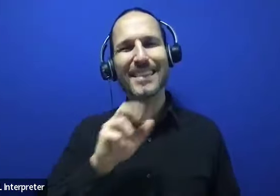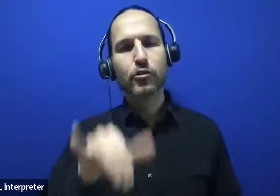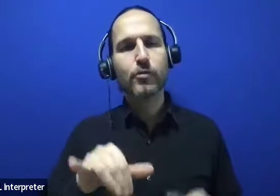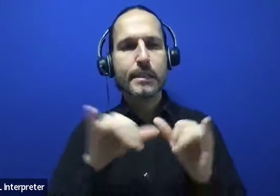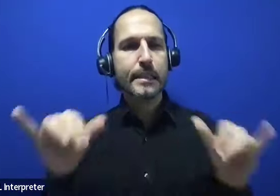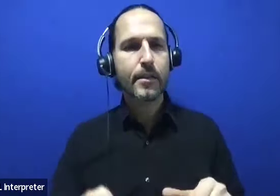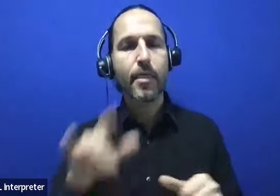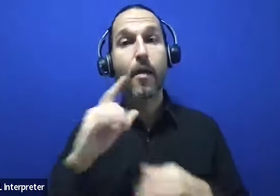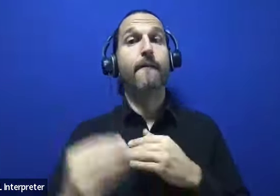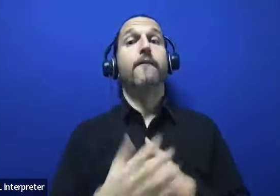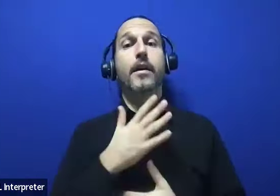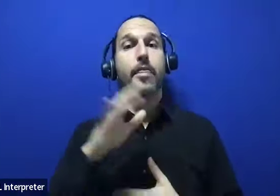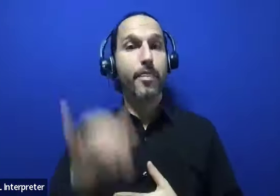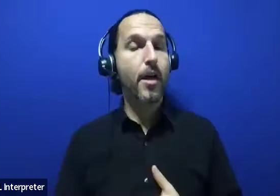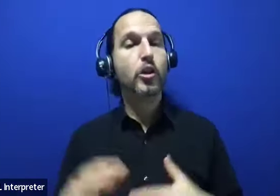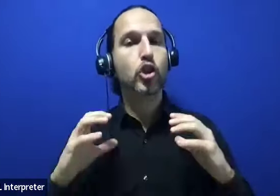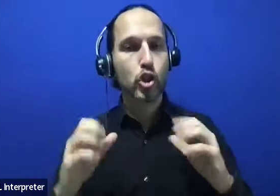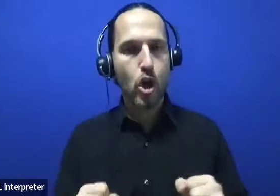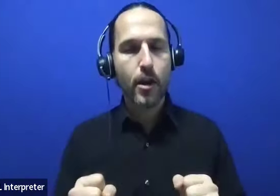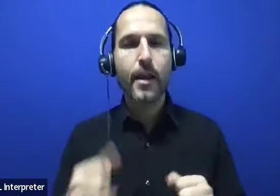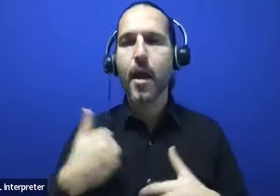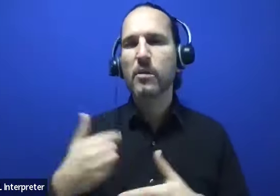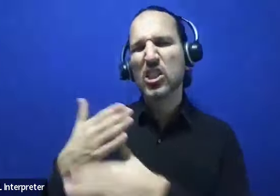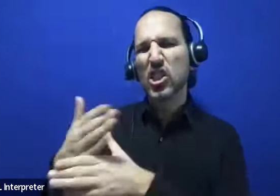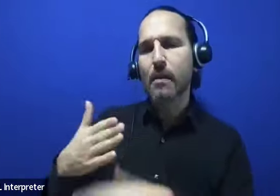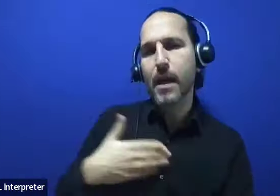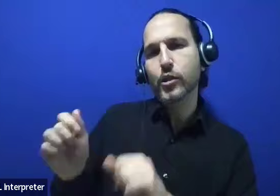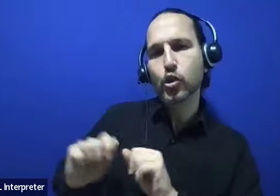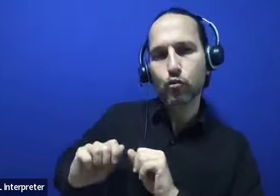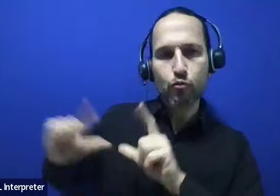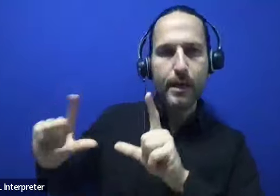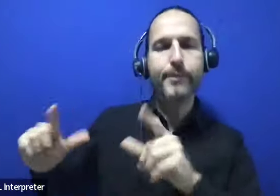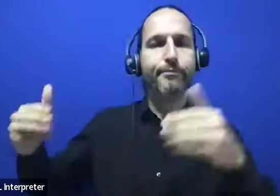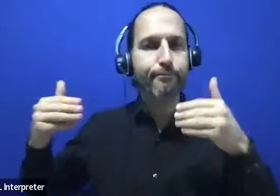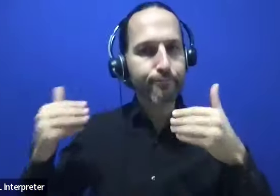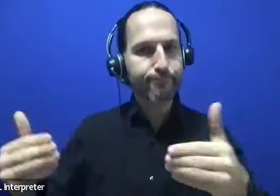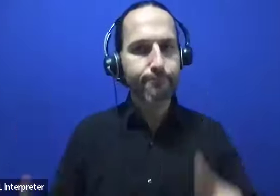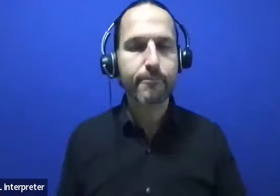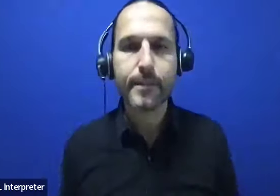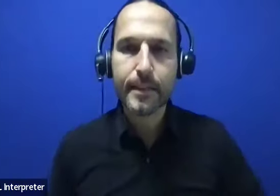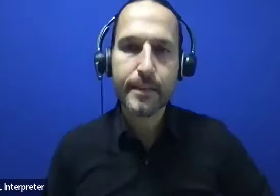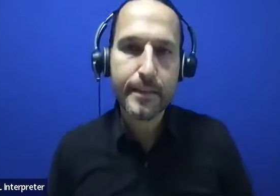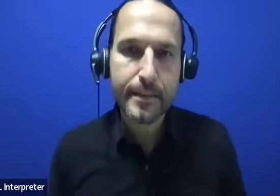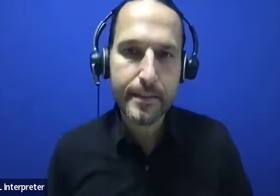charge. So let me share my screen and we'll get going here.